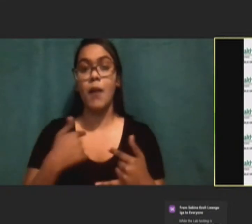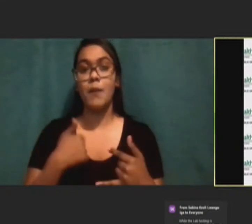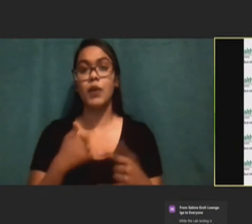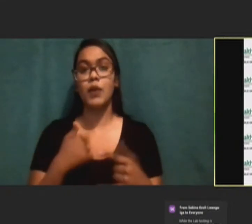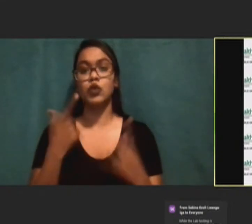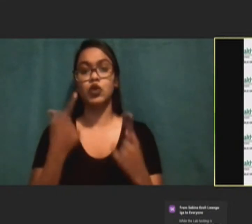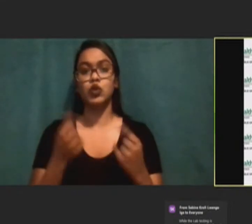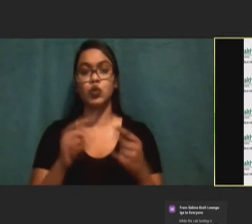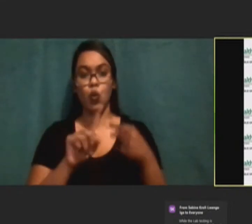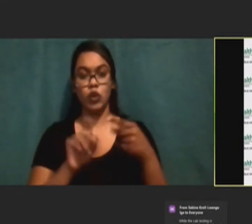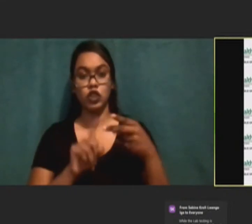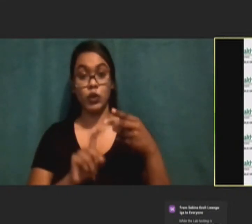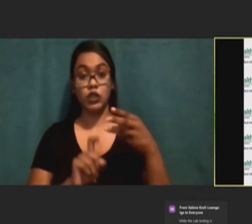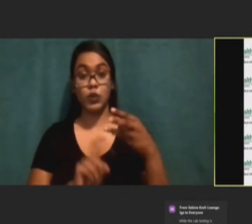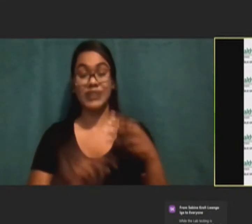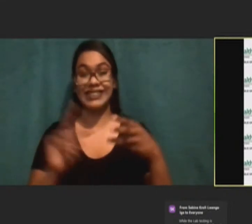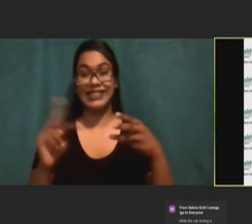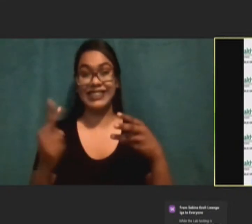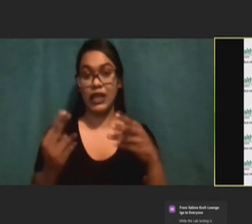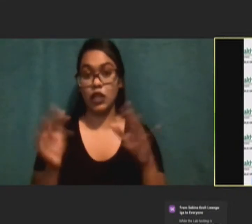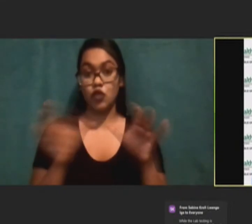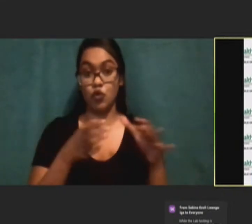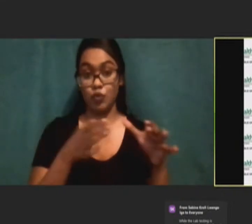of questions. I'm looking at the time.